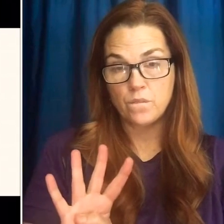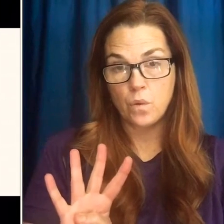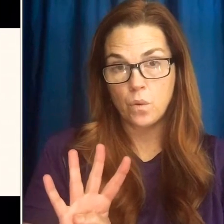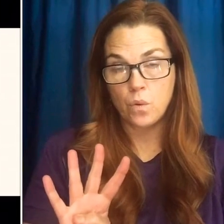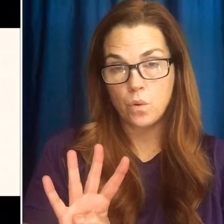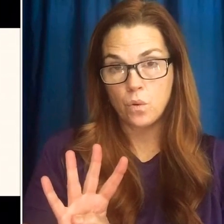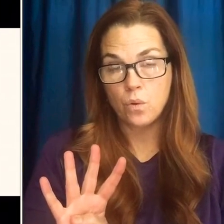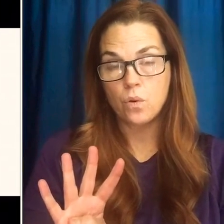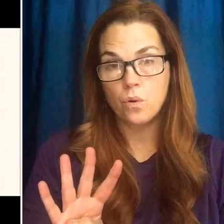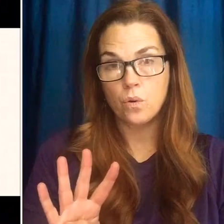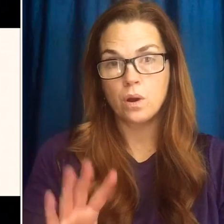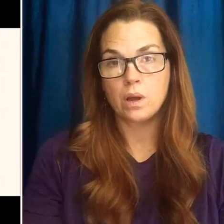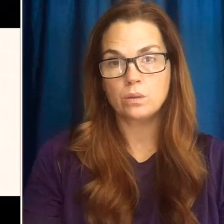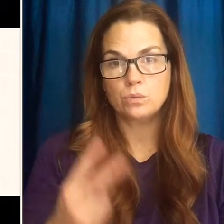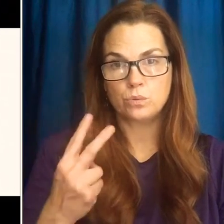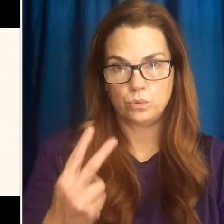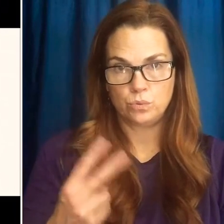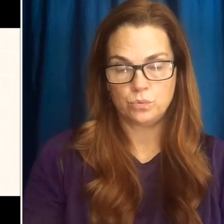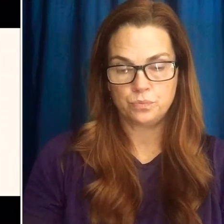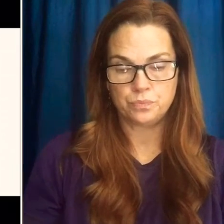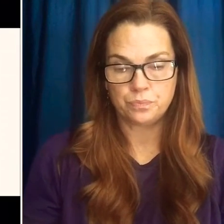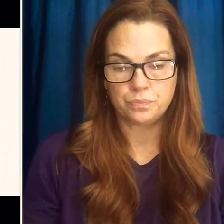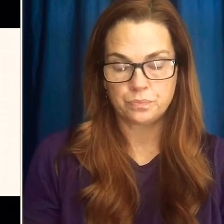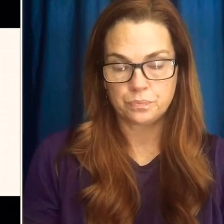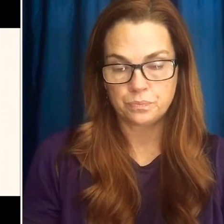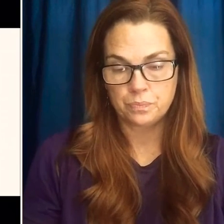10, because 4 times 2 is 8.